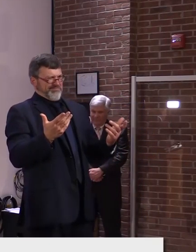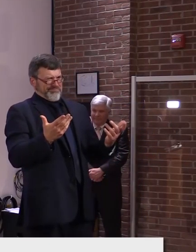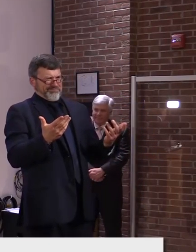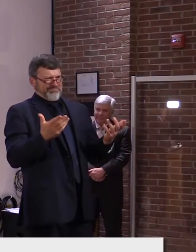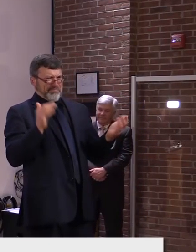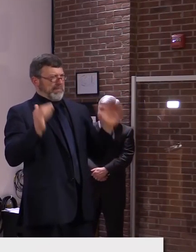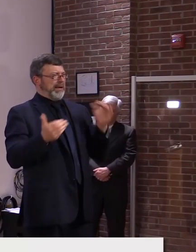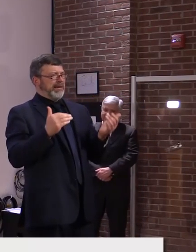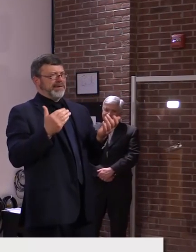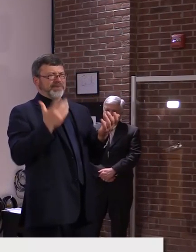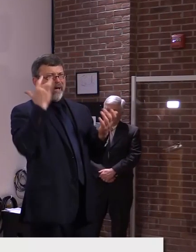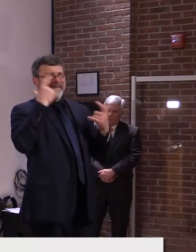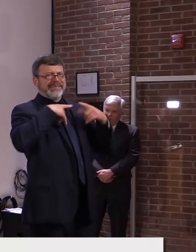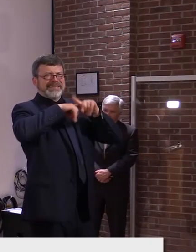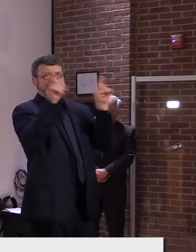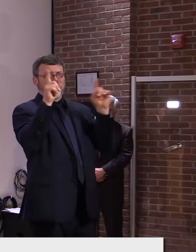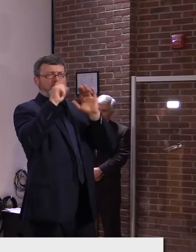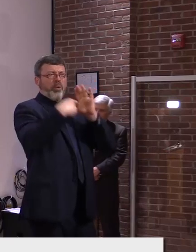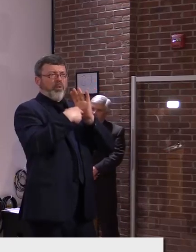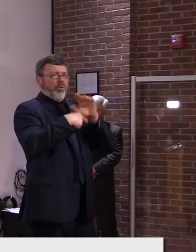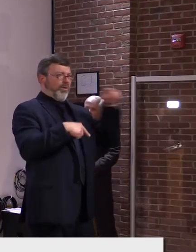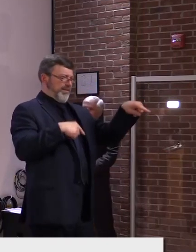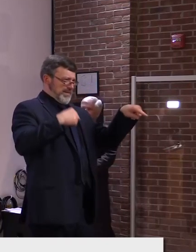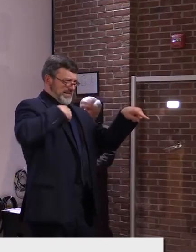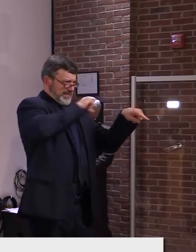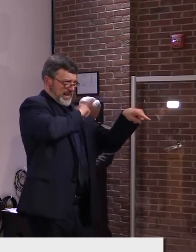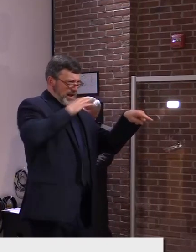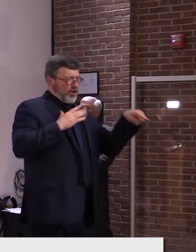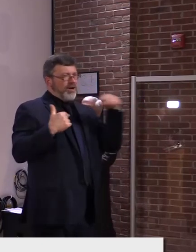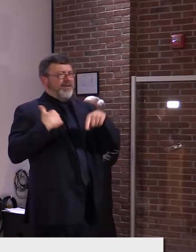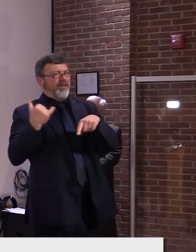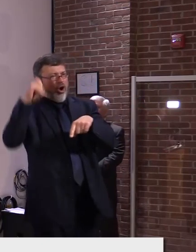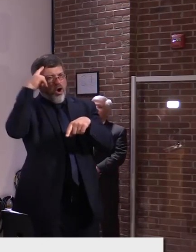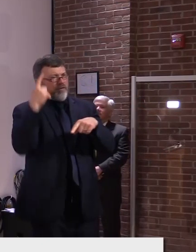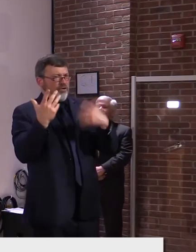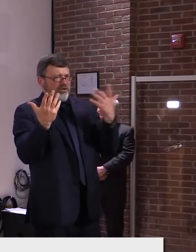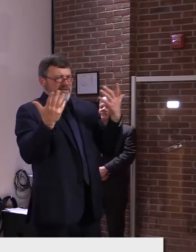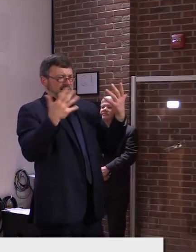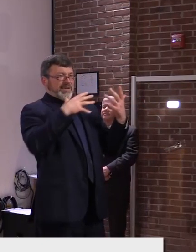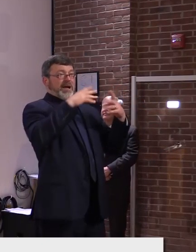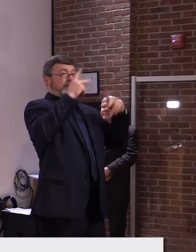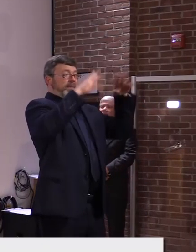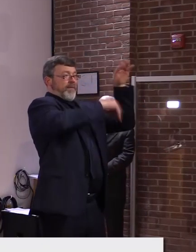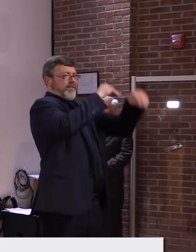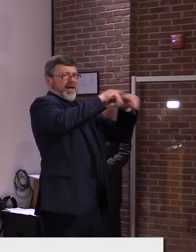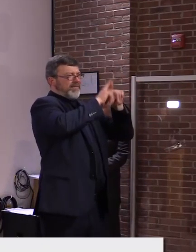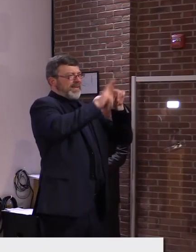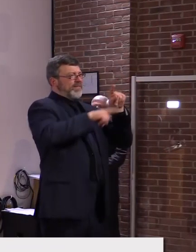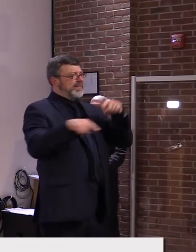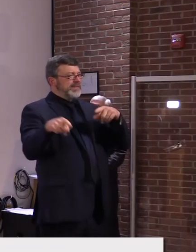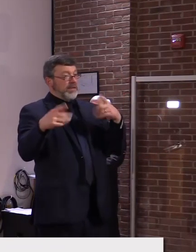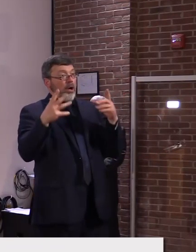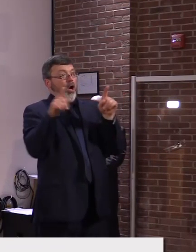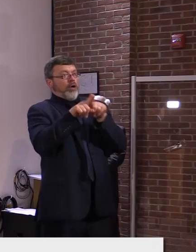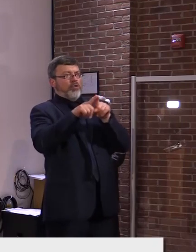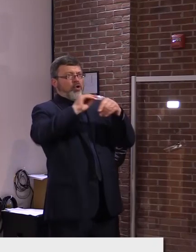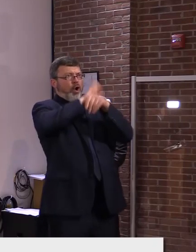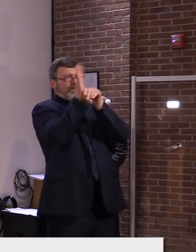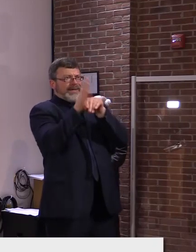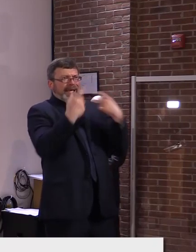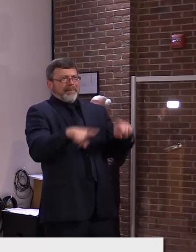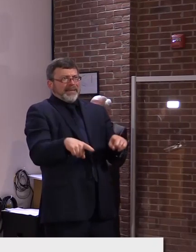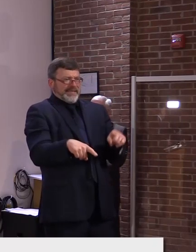respects, and the advocates and Vermonters in general, for having to work their way through this in